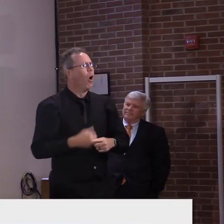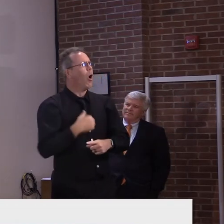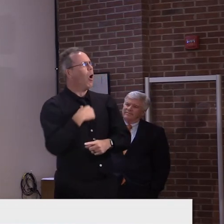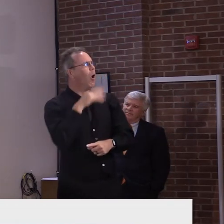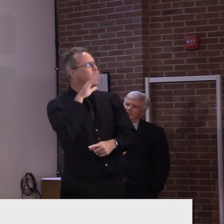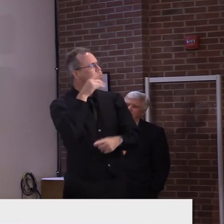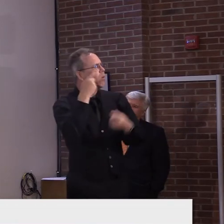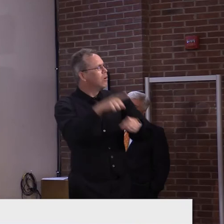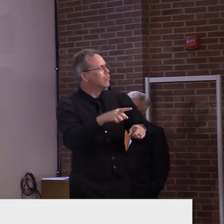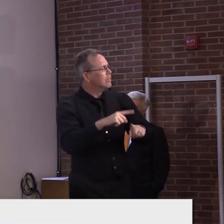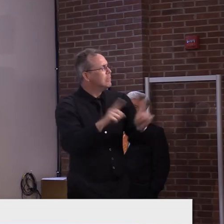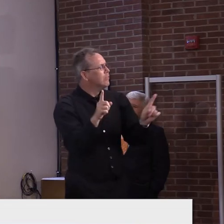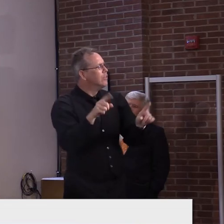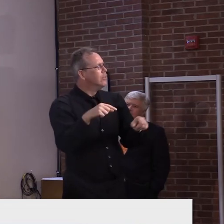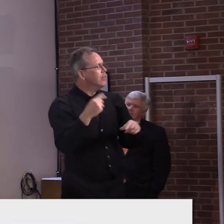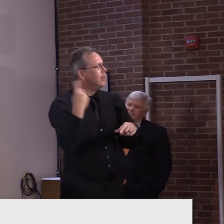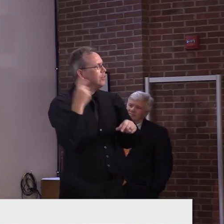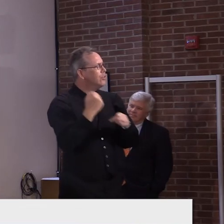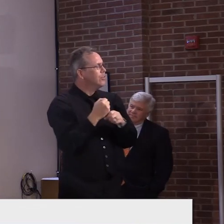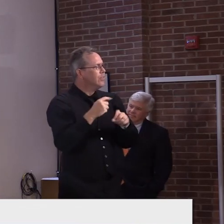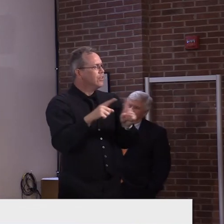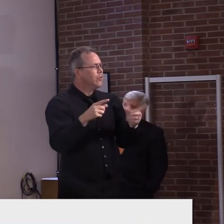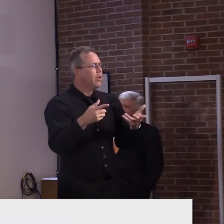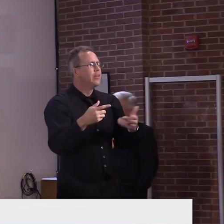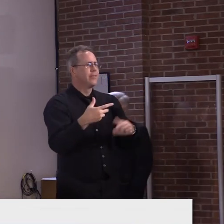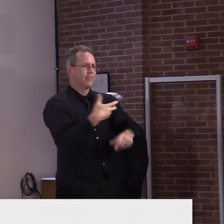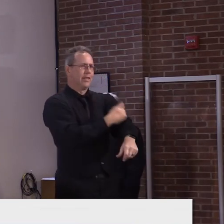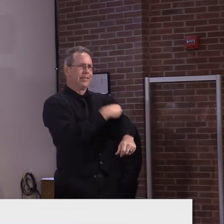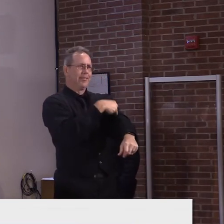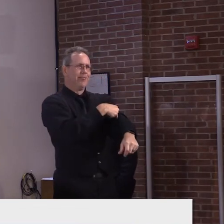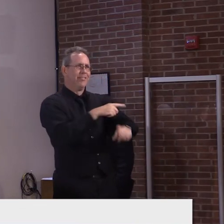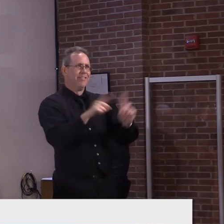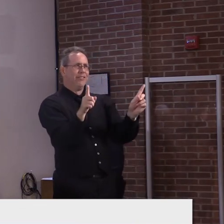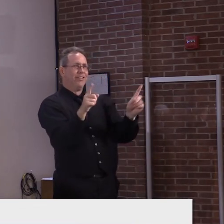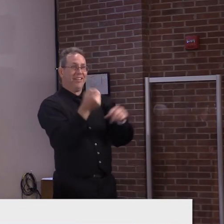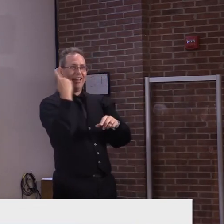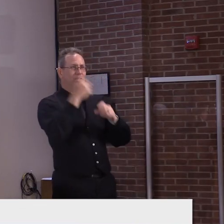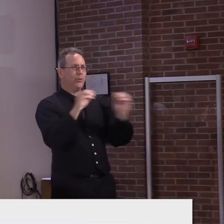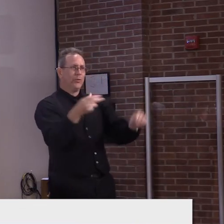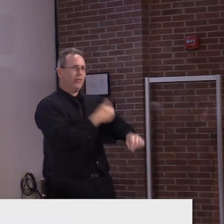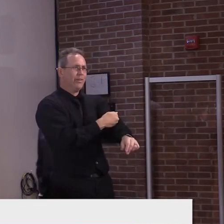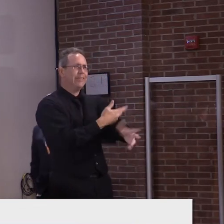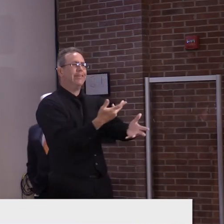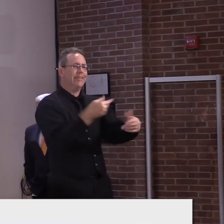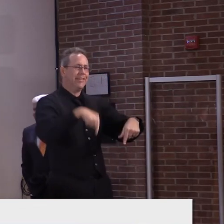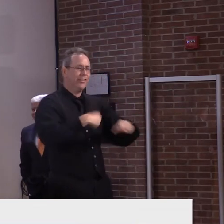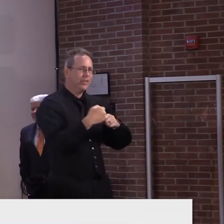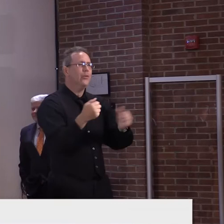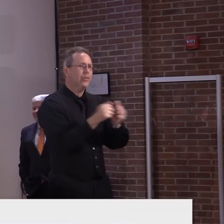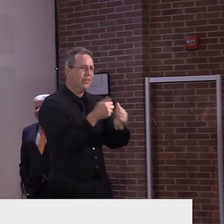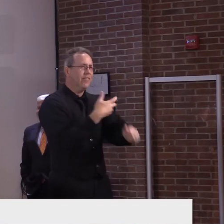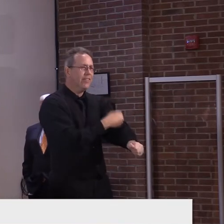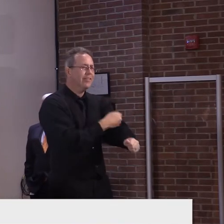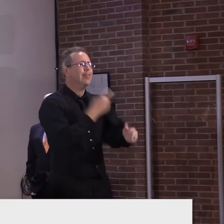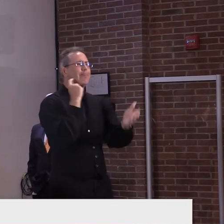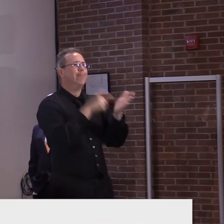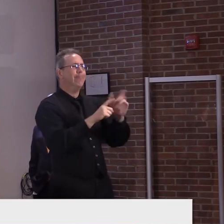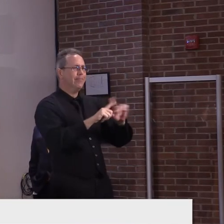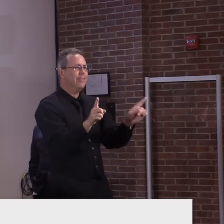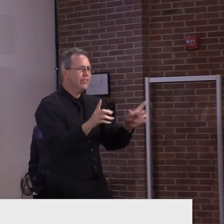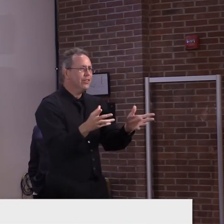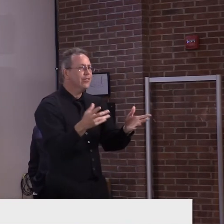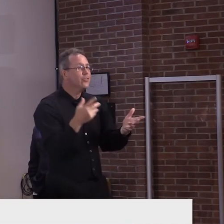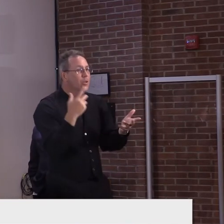primary difference is vaccination. You know, particularly as we heard today, with 75% of the eligible student population